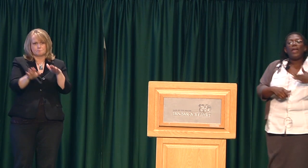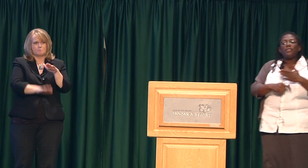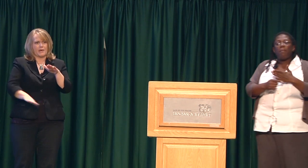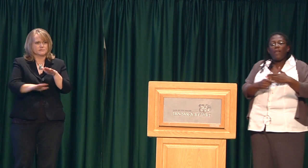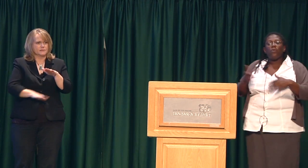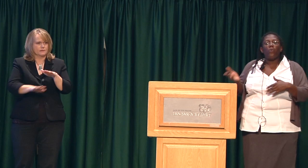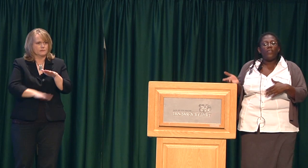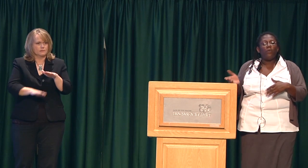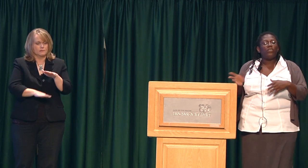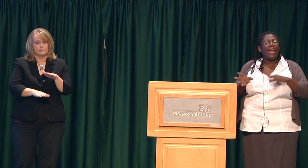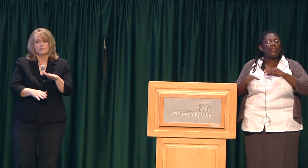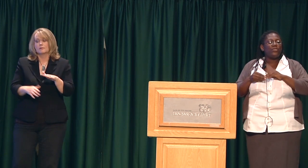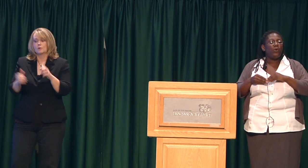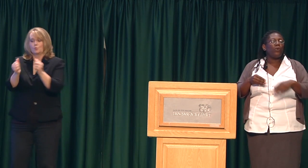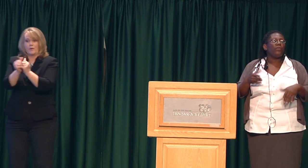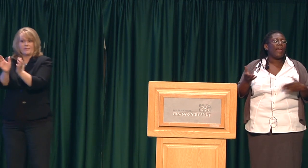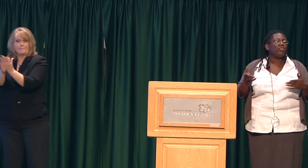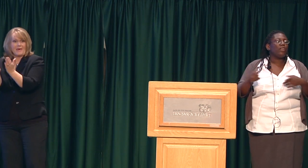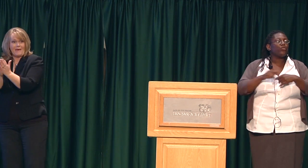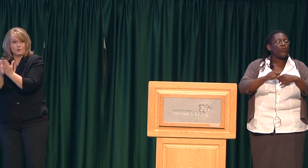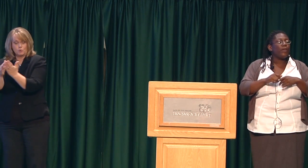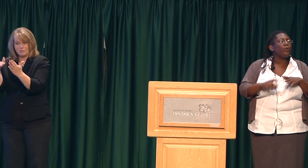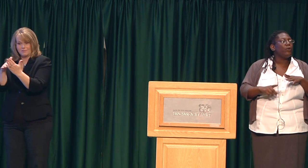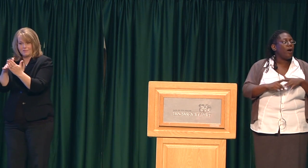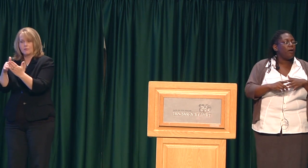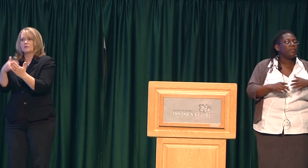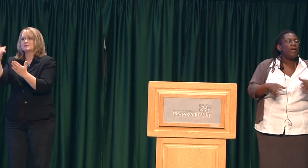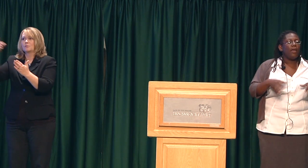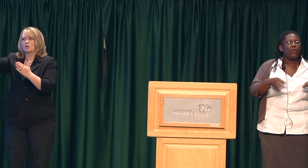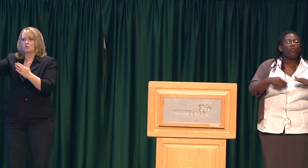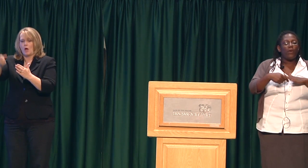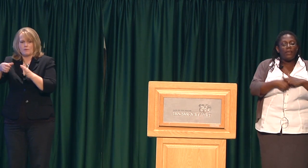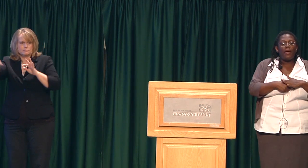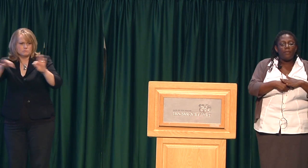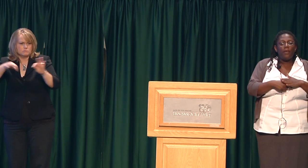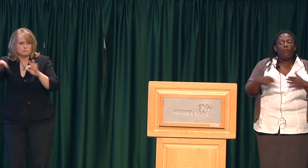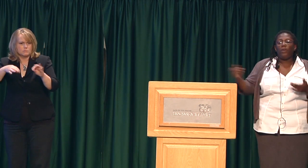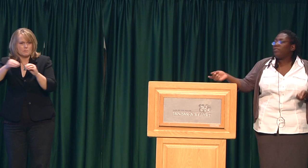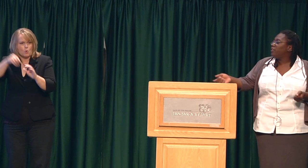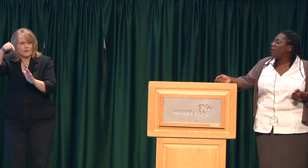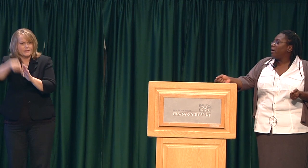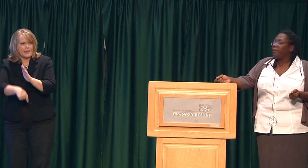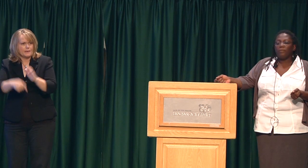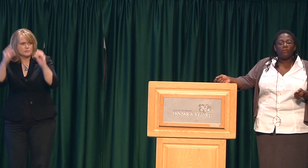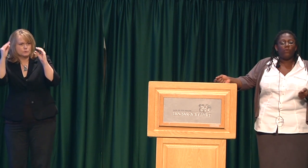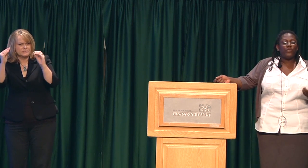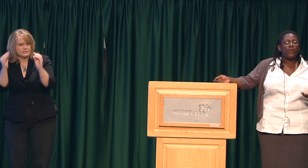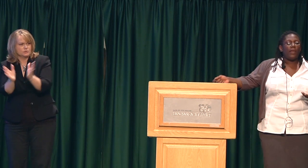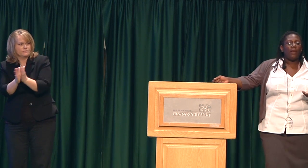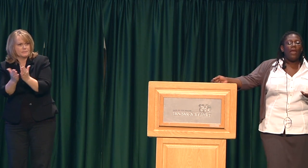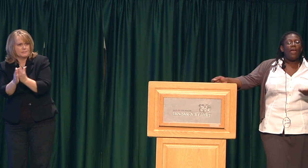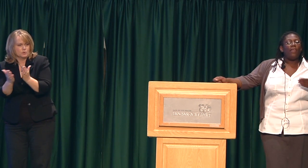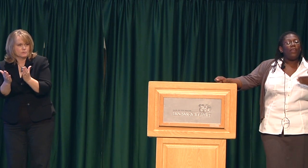it also has the manual with it, which adds to it, where you can actually get a trainer who comes and goes more in depth with